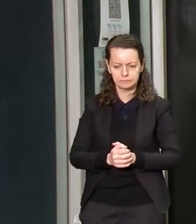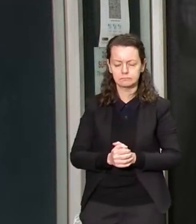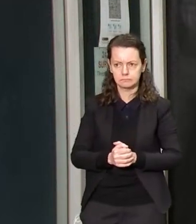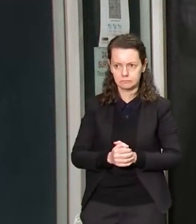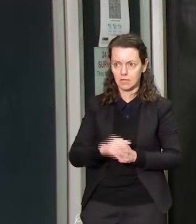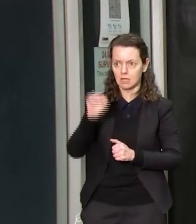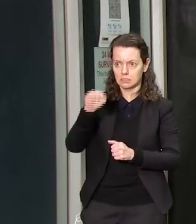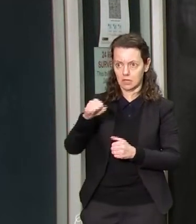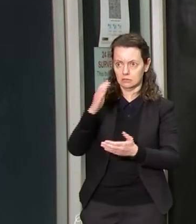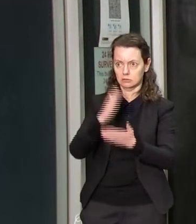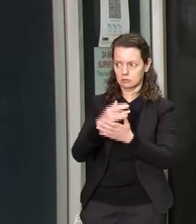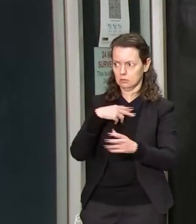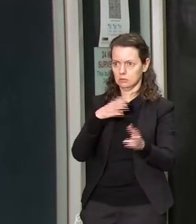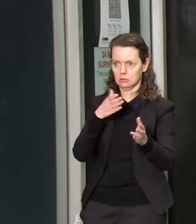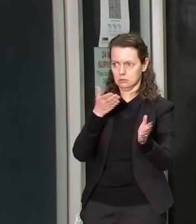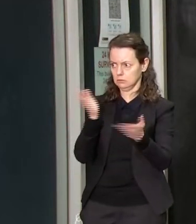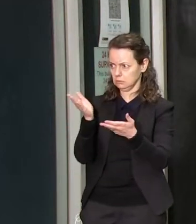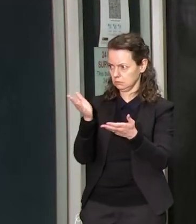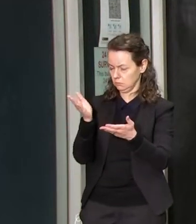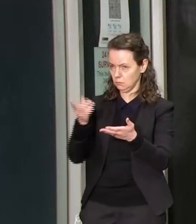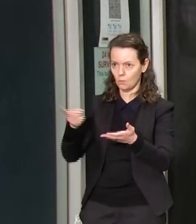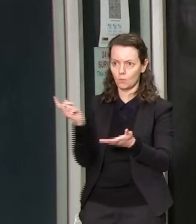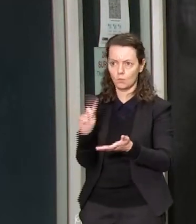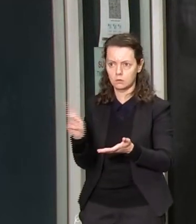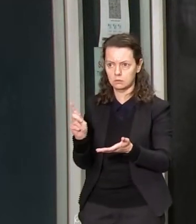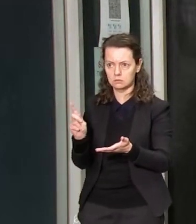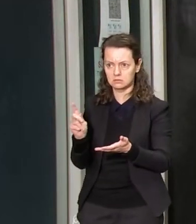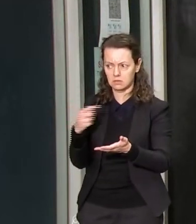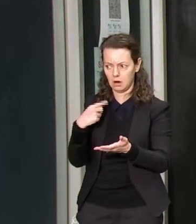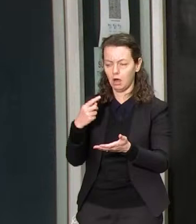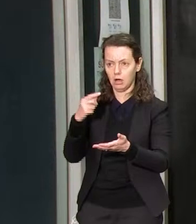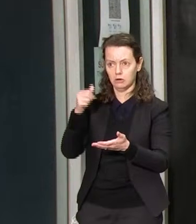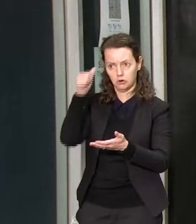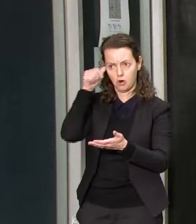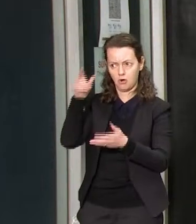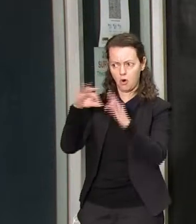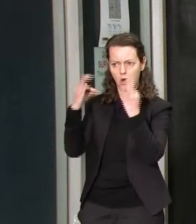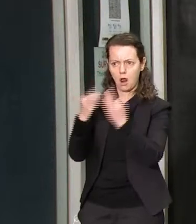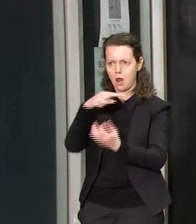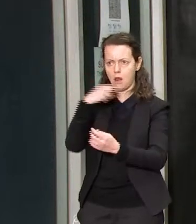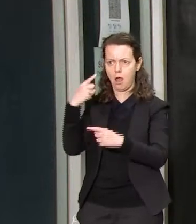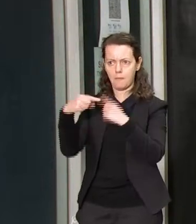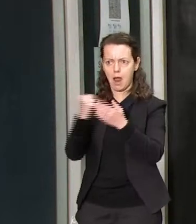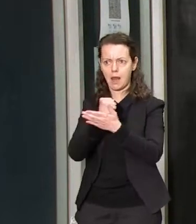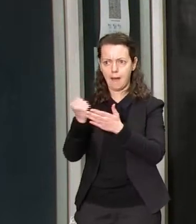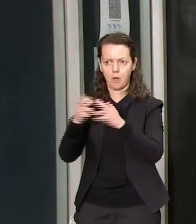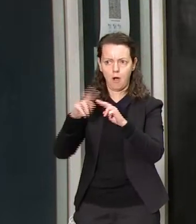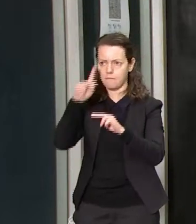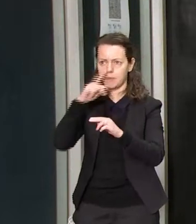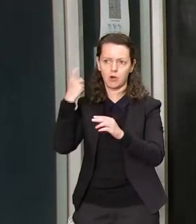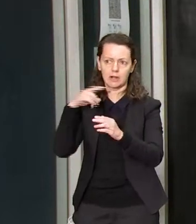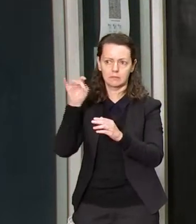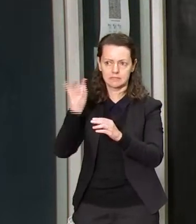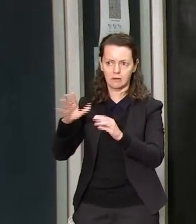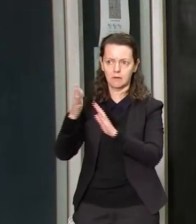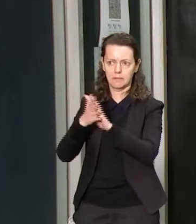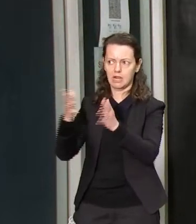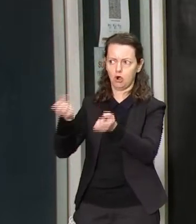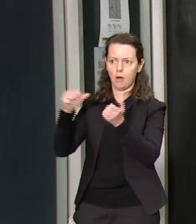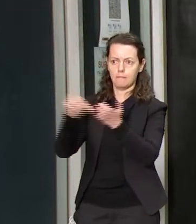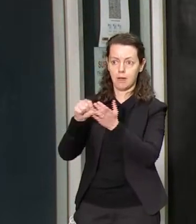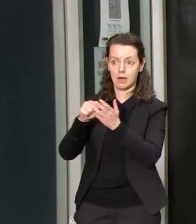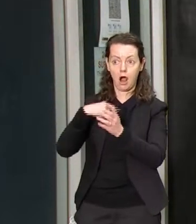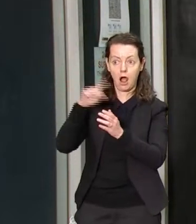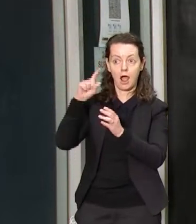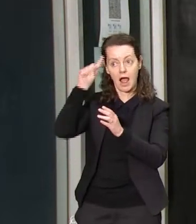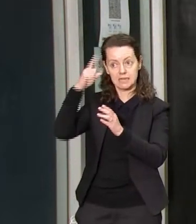is a concern. I'm aware of these reports. My understanding is that the CEO has been stood down.